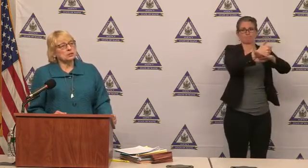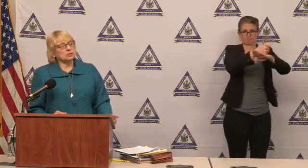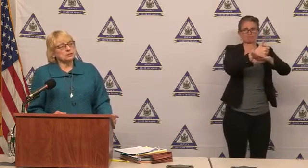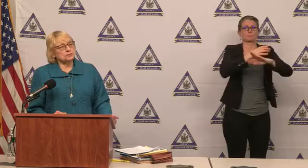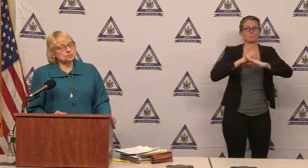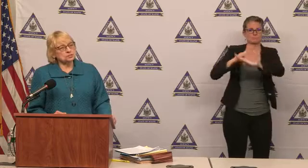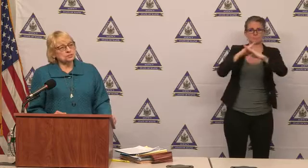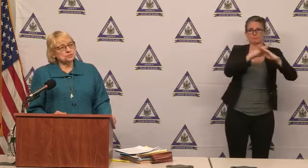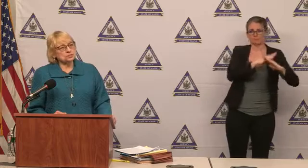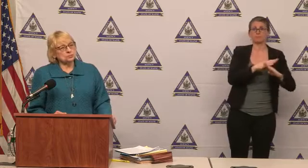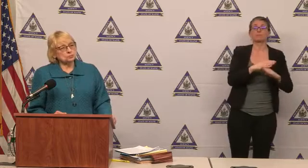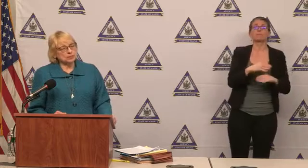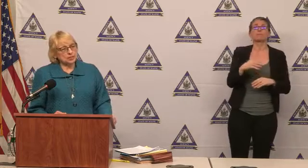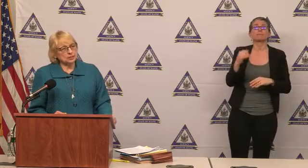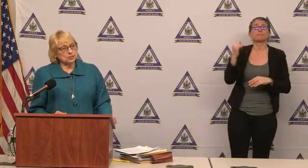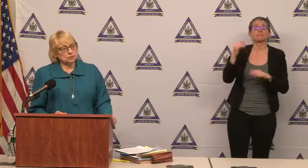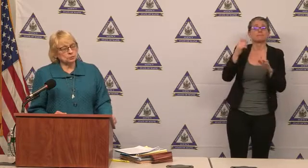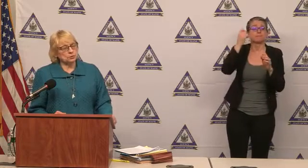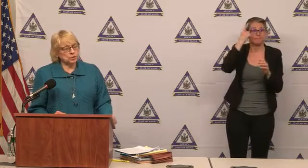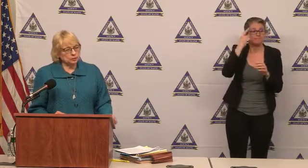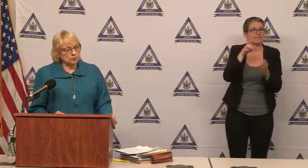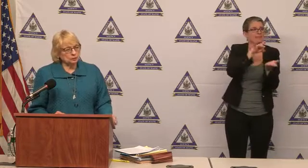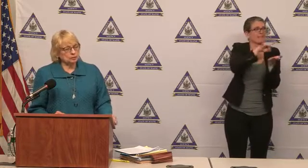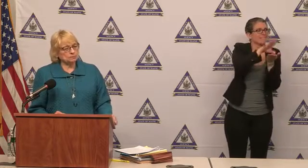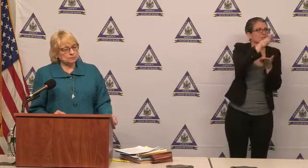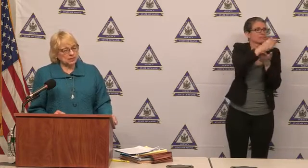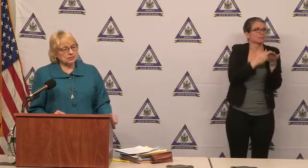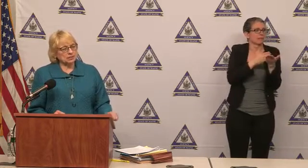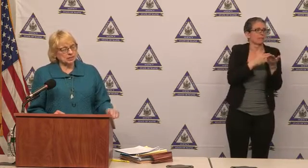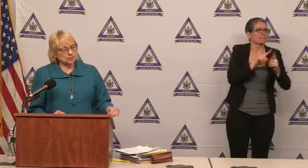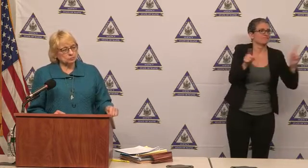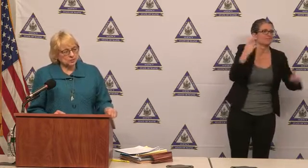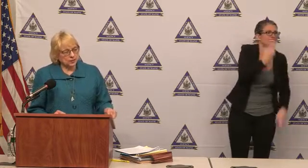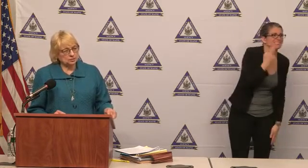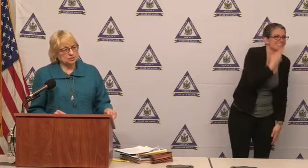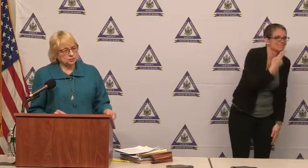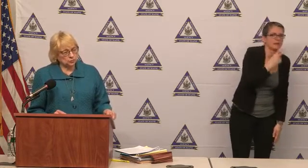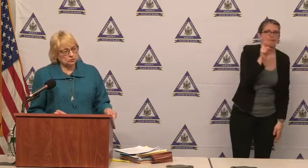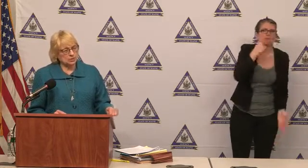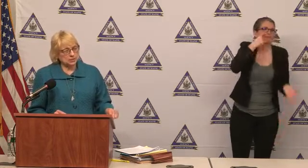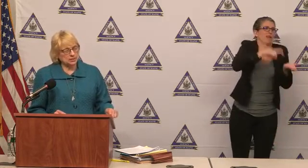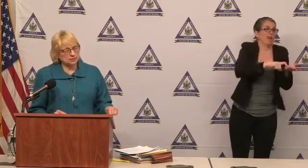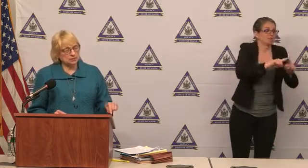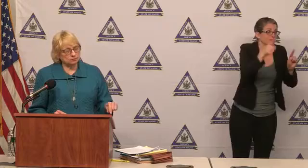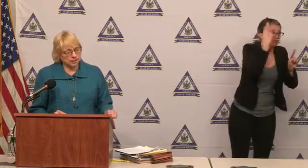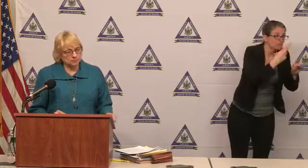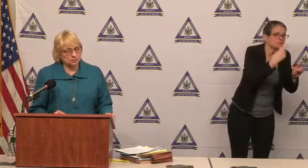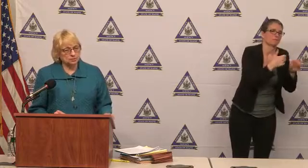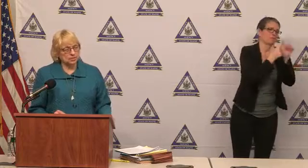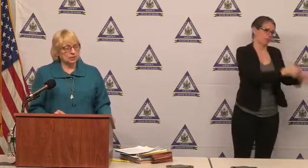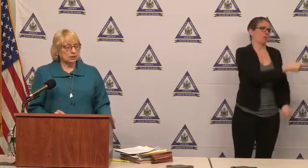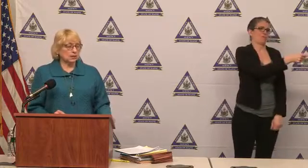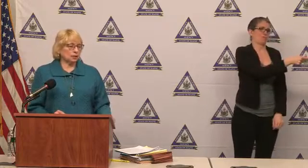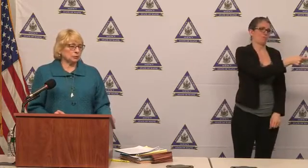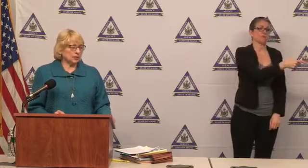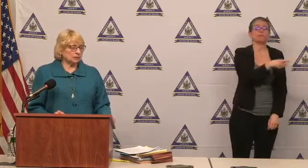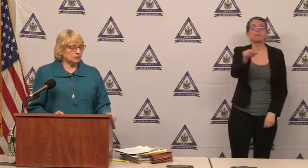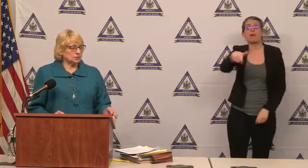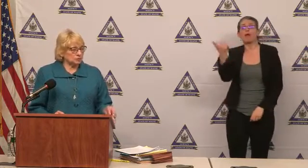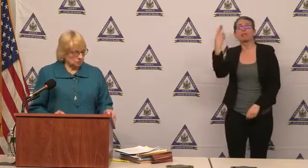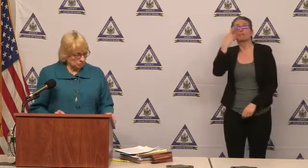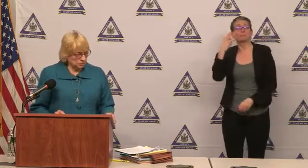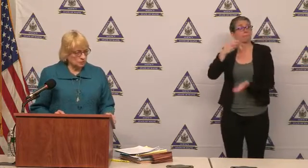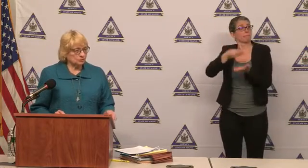For evictions related to non-payment of rent that is related to the COVID-19 virus, I will